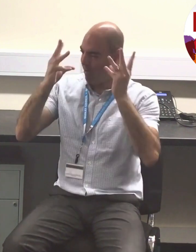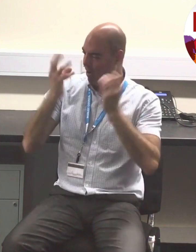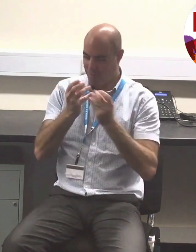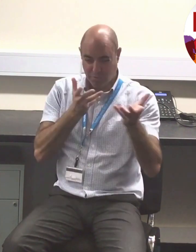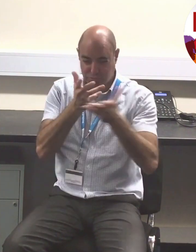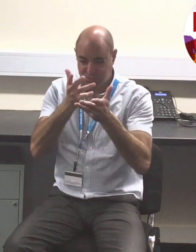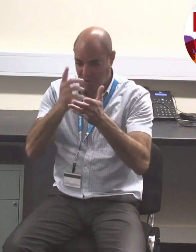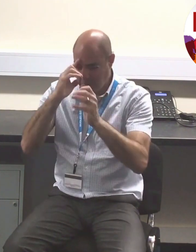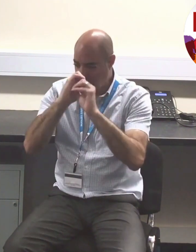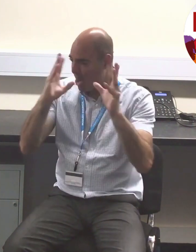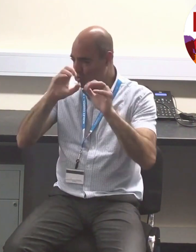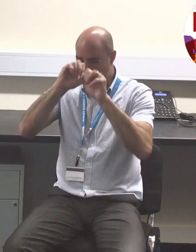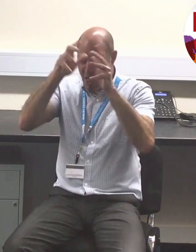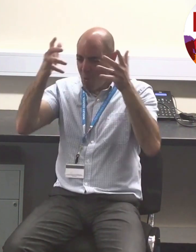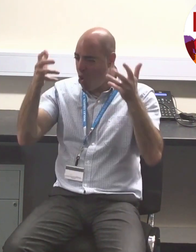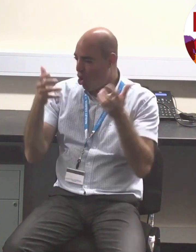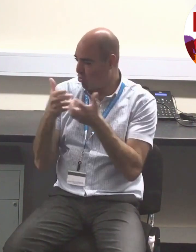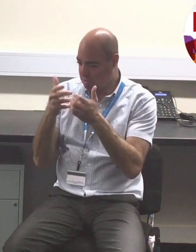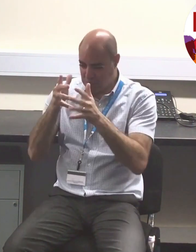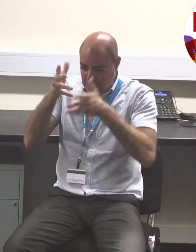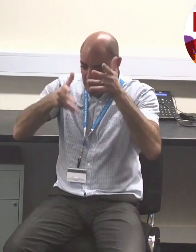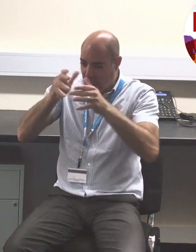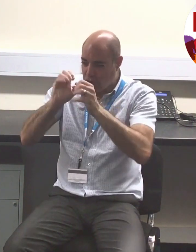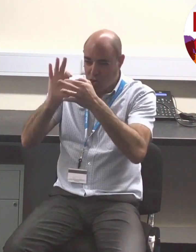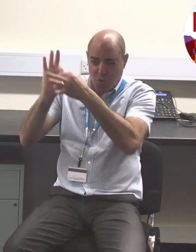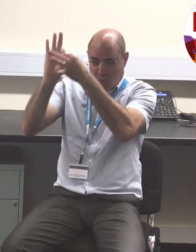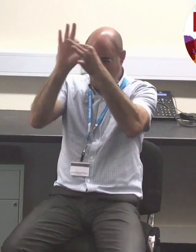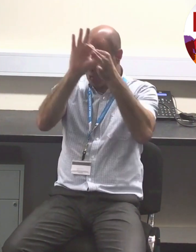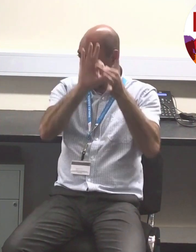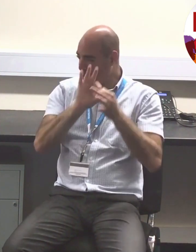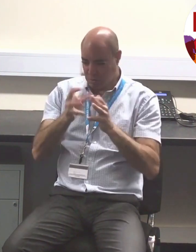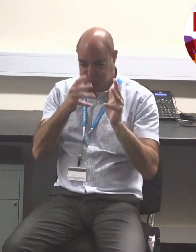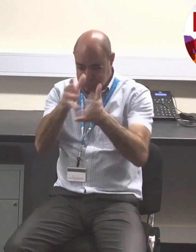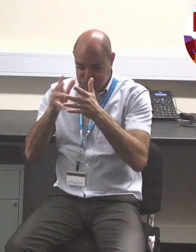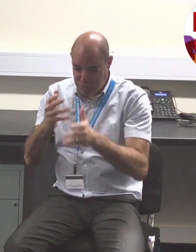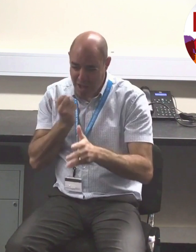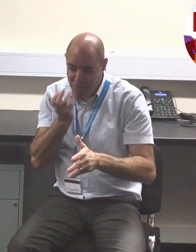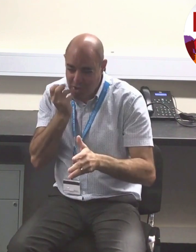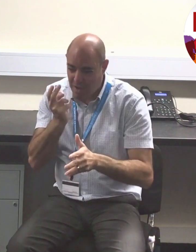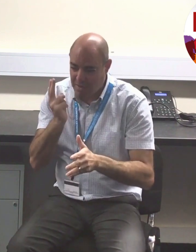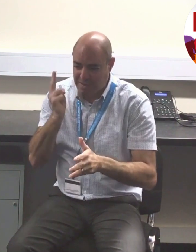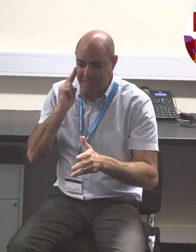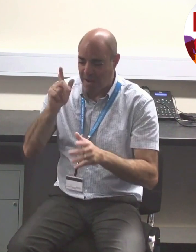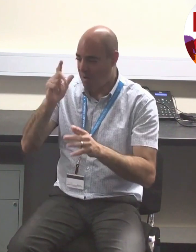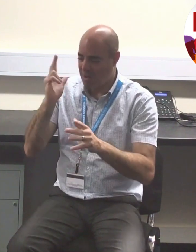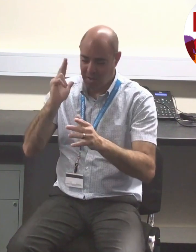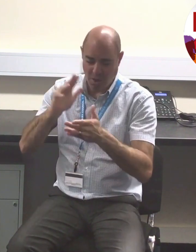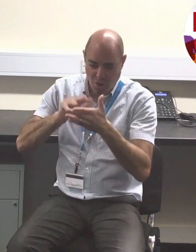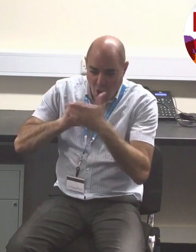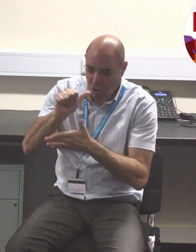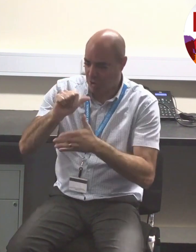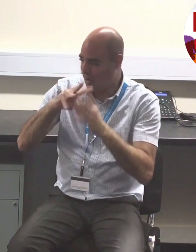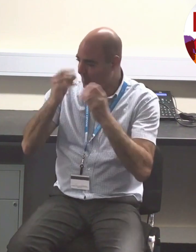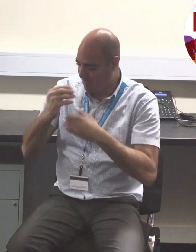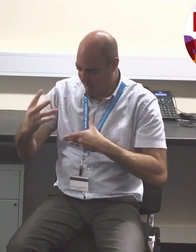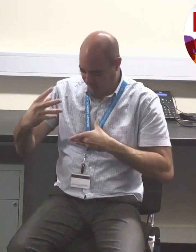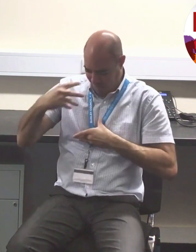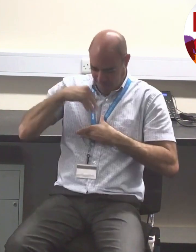that communication. Can you imagine if around the world we could all communicate through sign language? That would be great. And to have